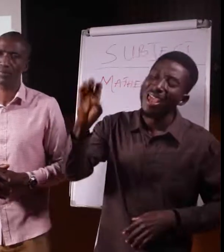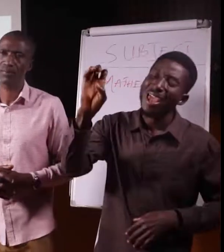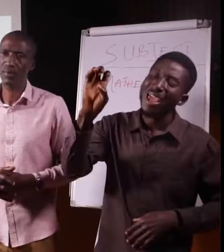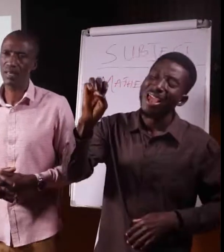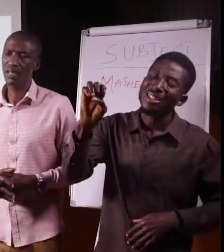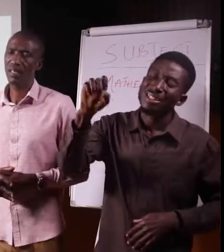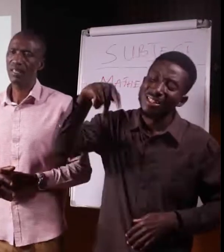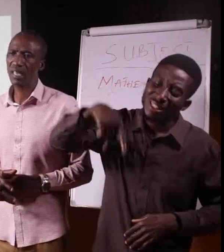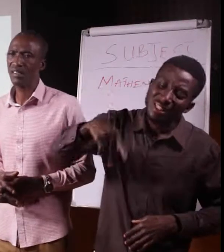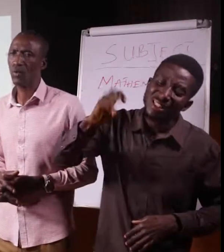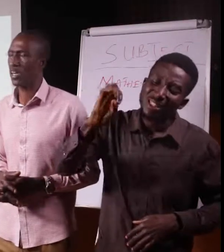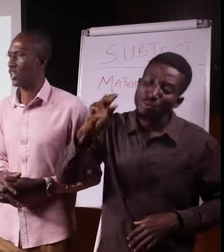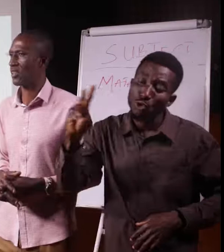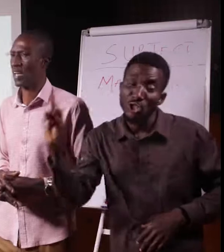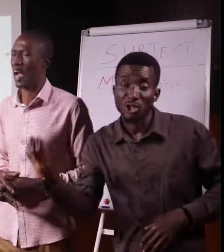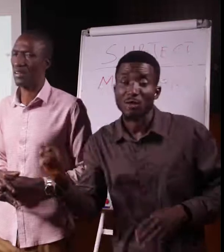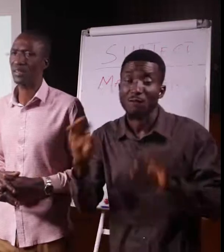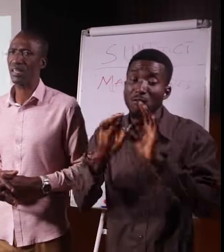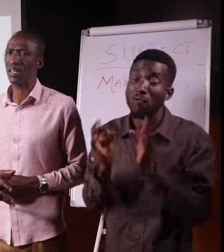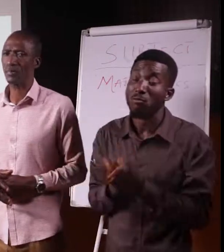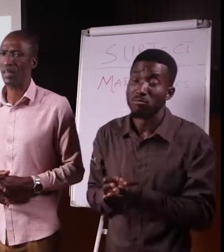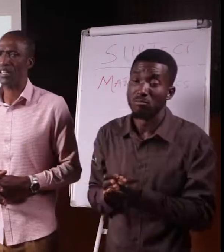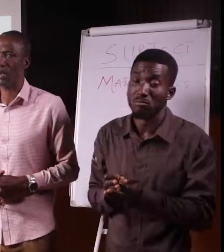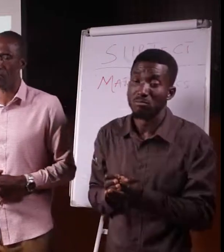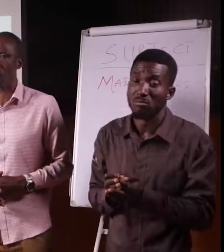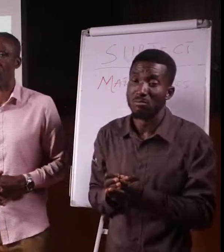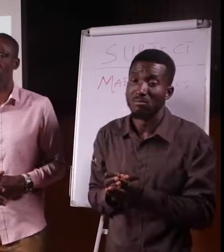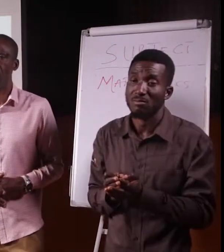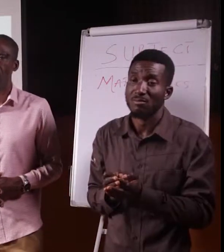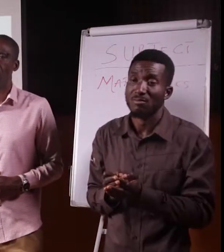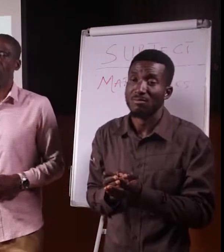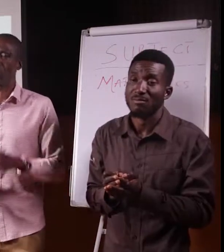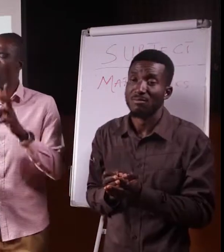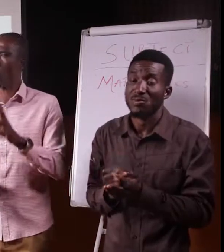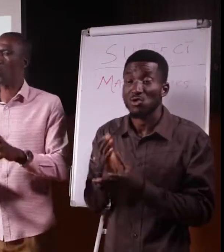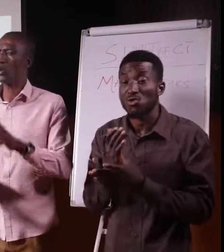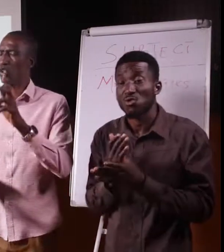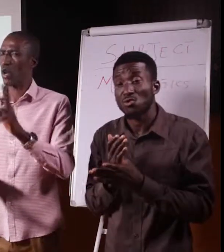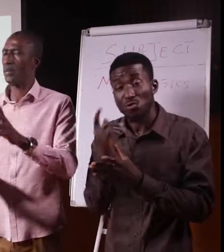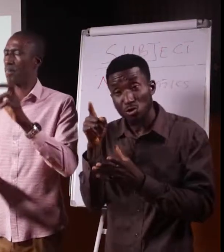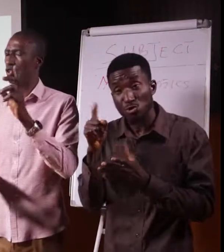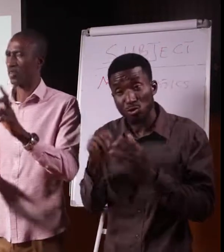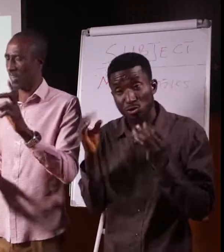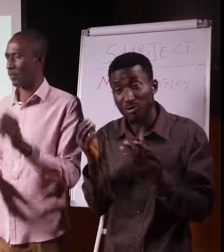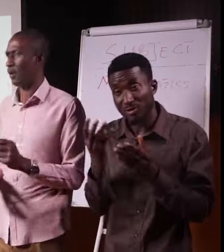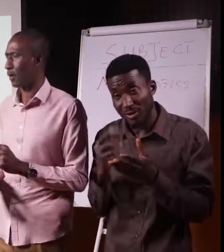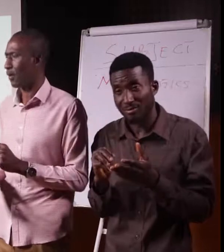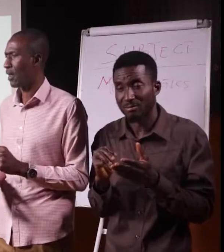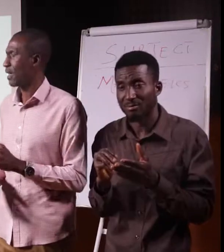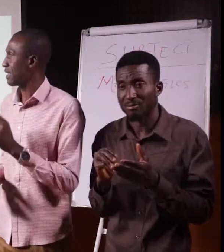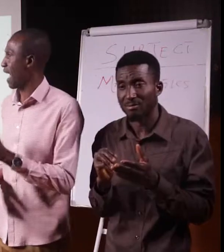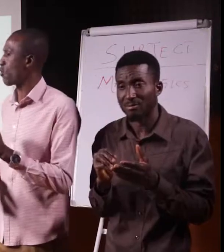forms. These equations are written in exponential form. So for you to solve them